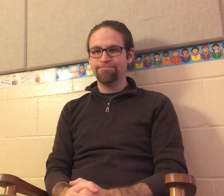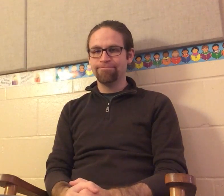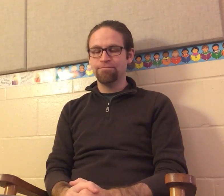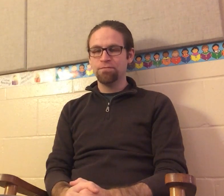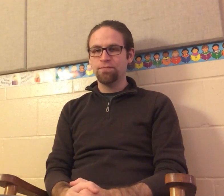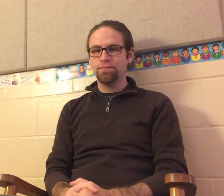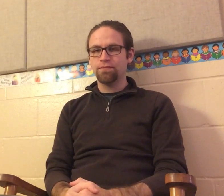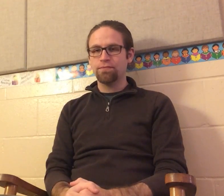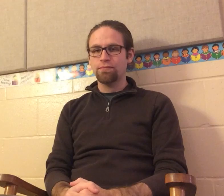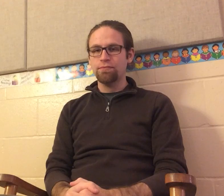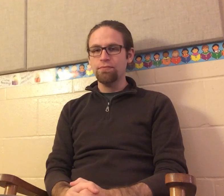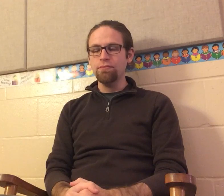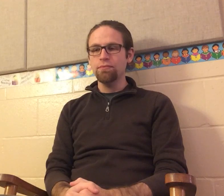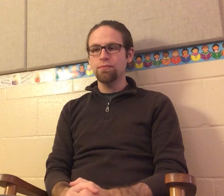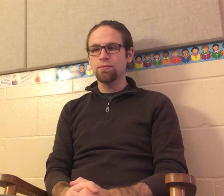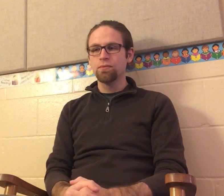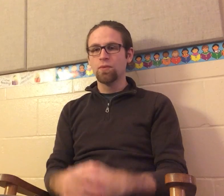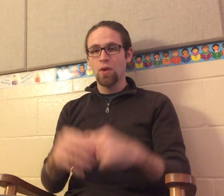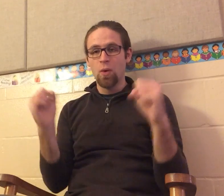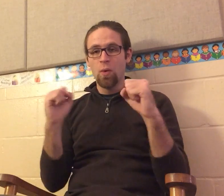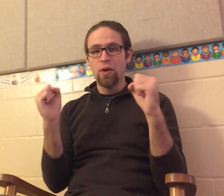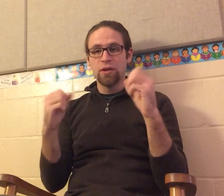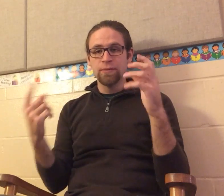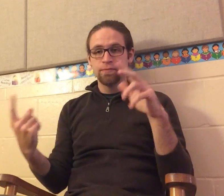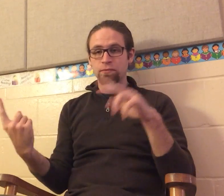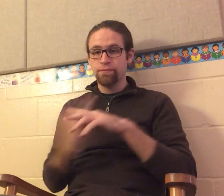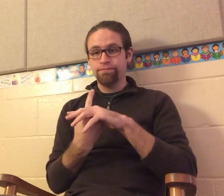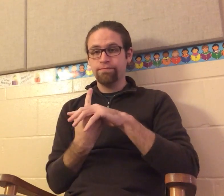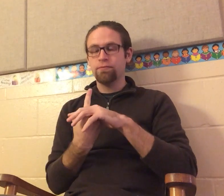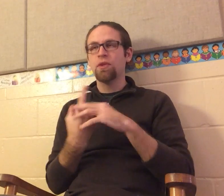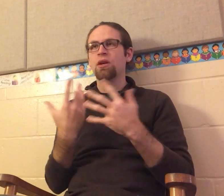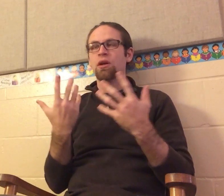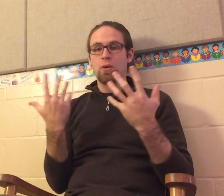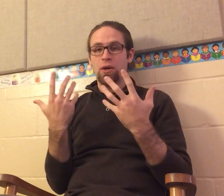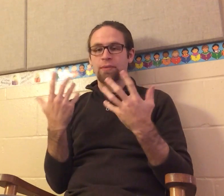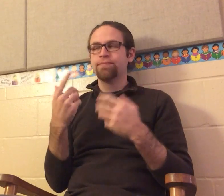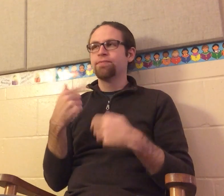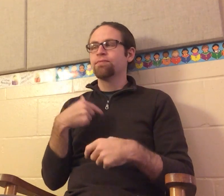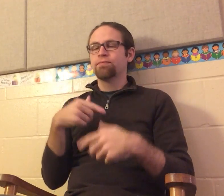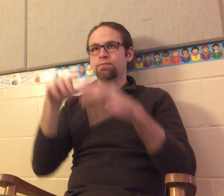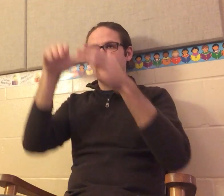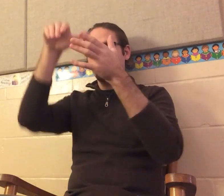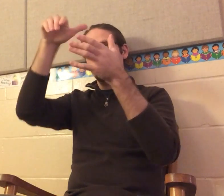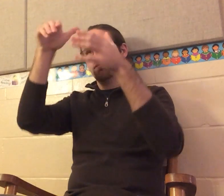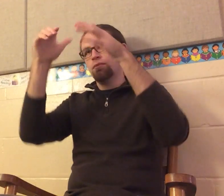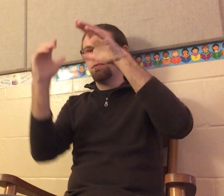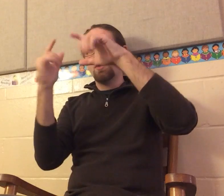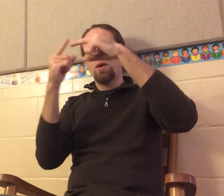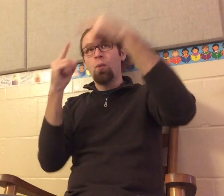When winter arrives, it means that this part of Earth is now tilted away from the sun, and temperatures and sunlight are at a